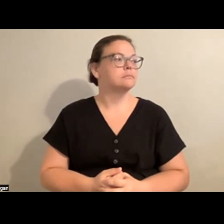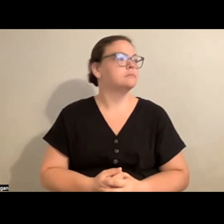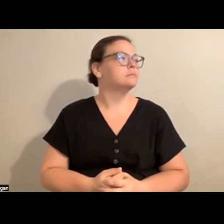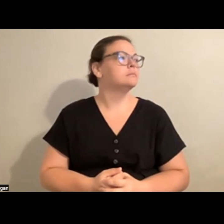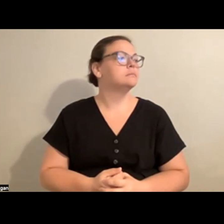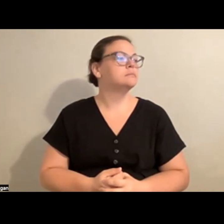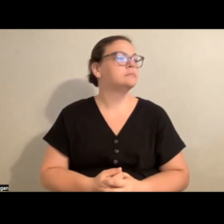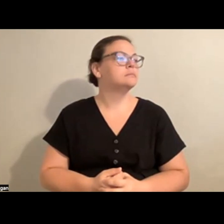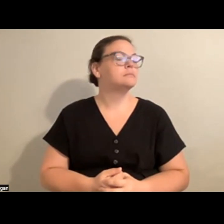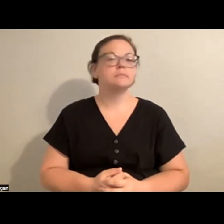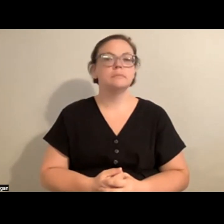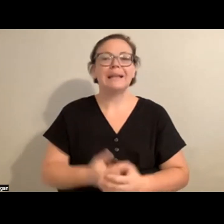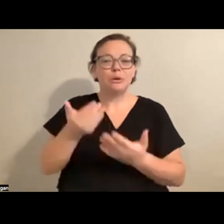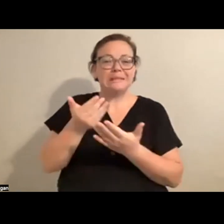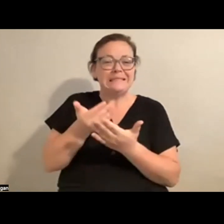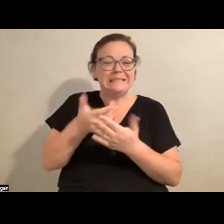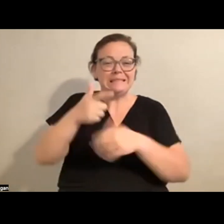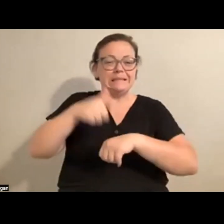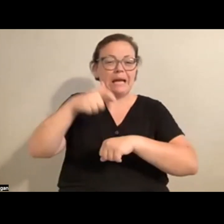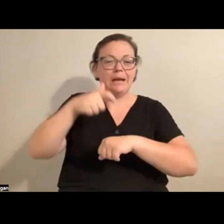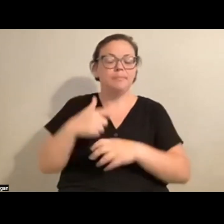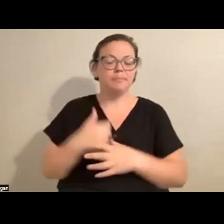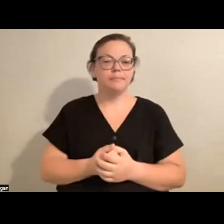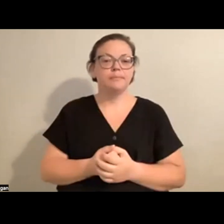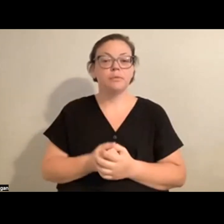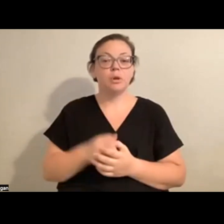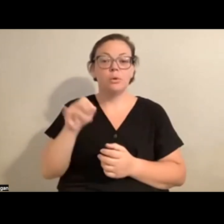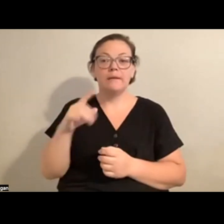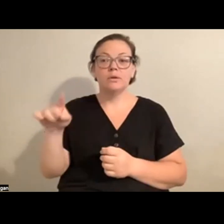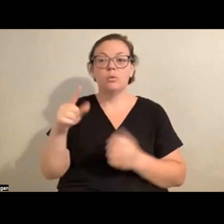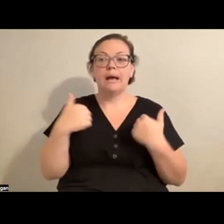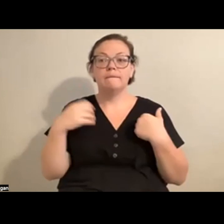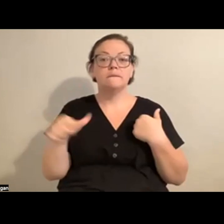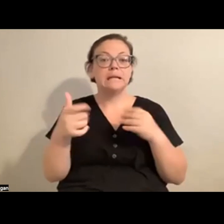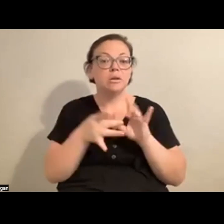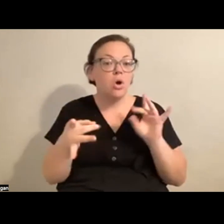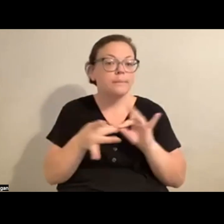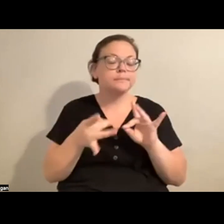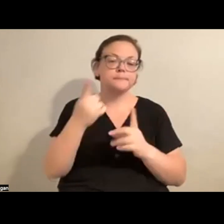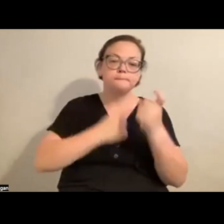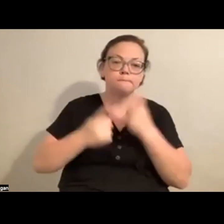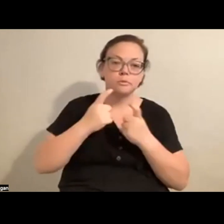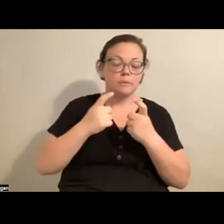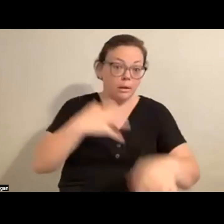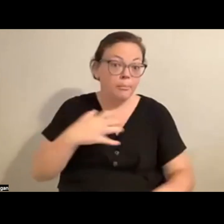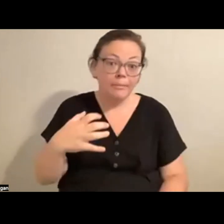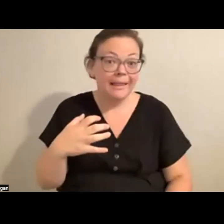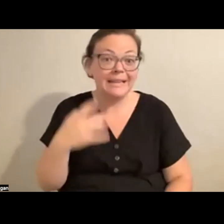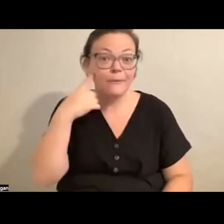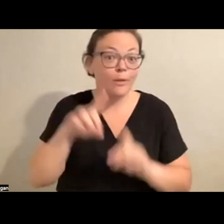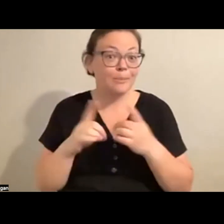And we're just nearing time. So if anyone has any comments, questions, complaints to the